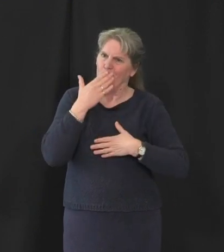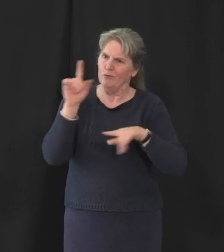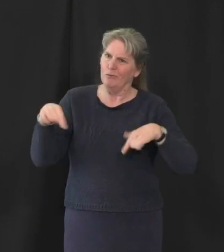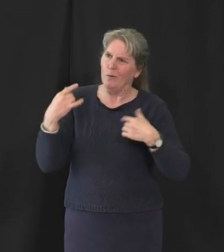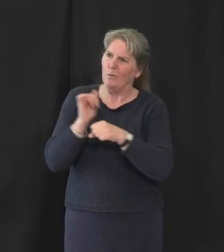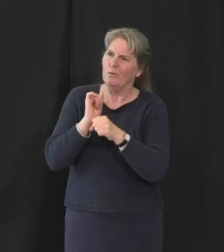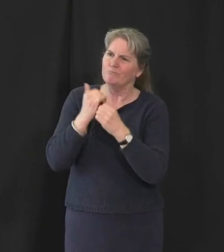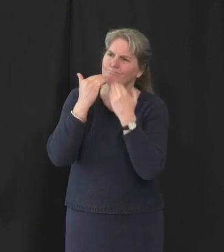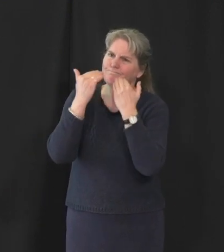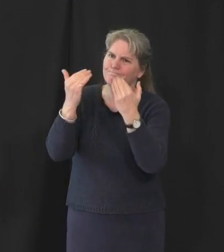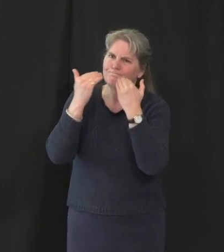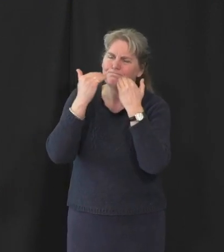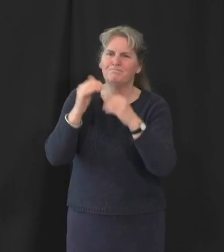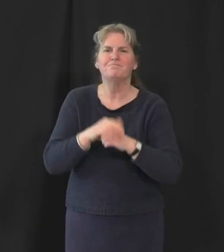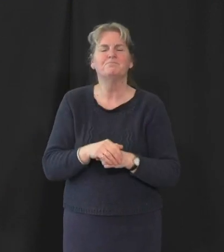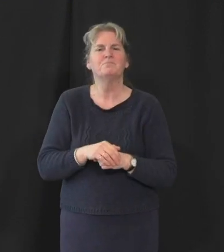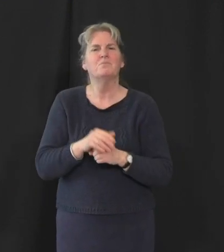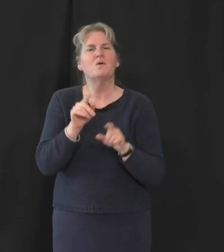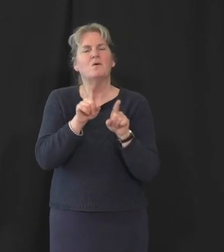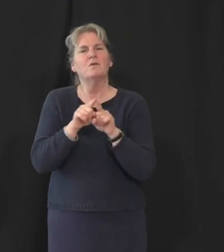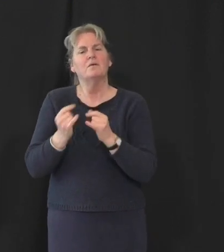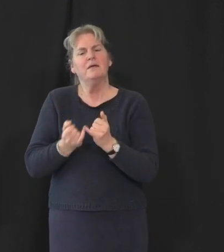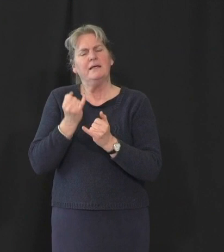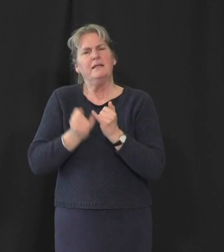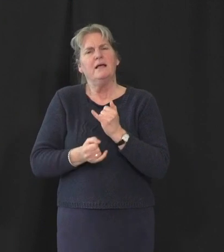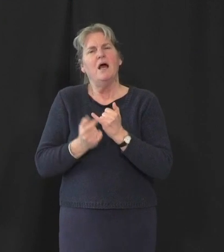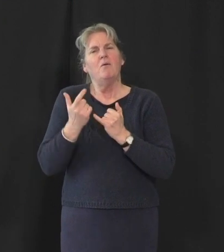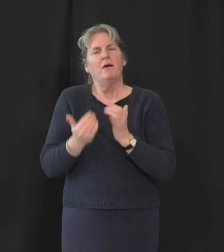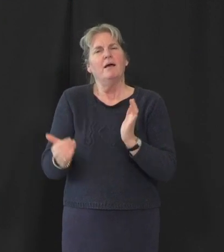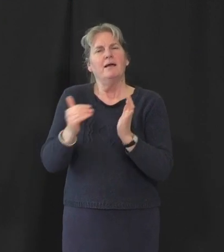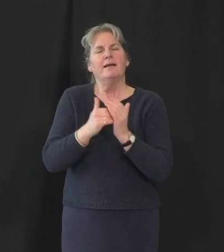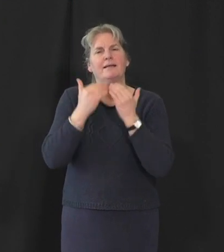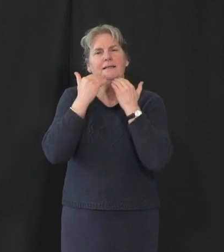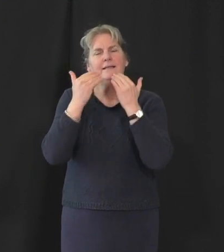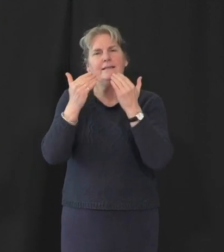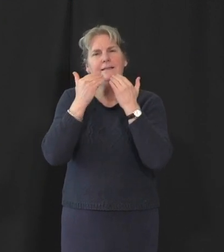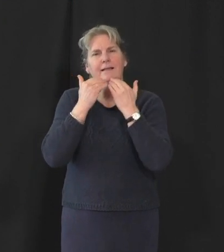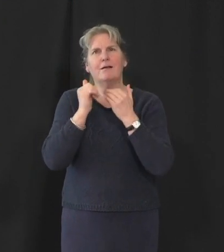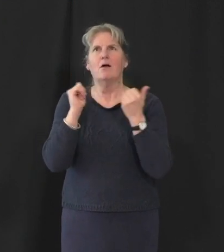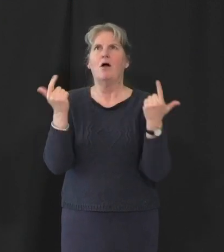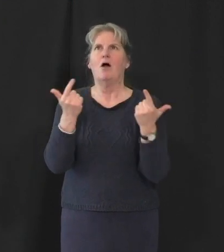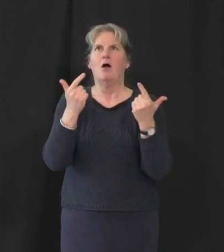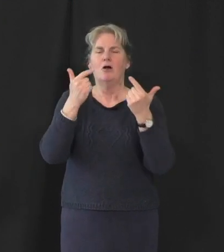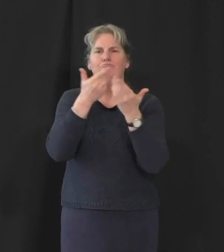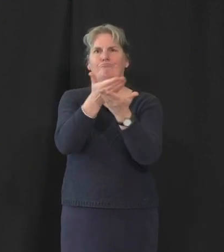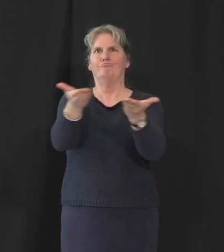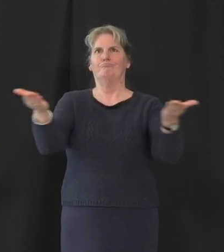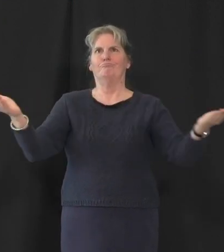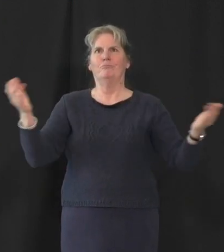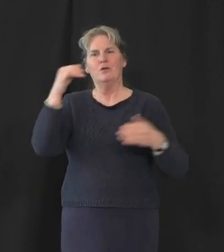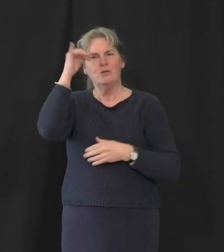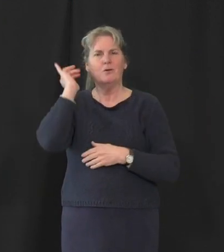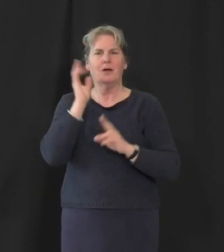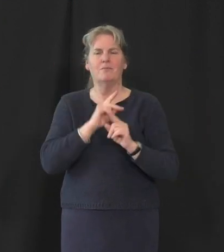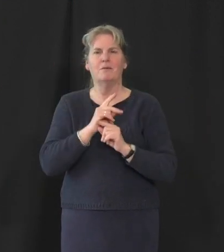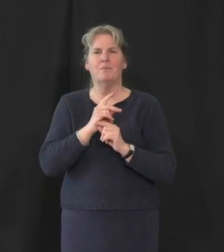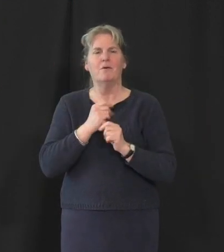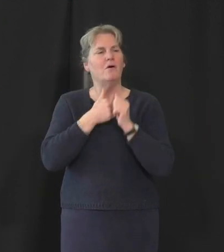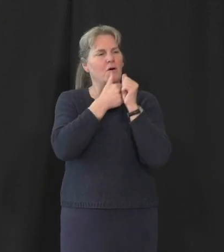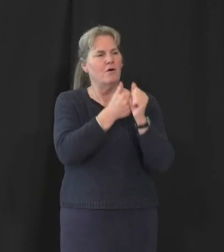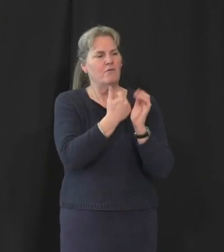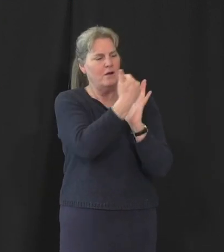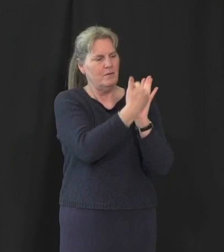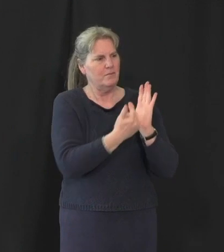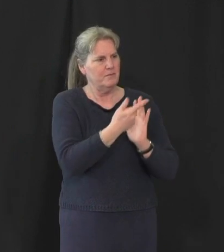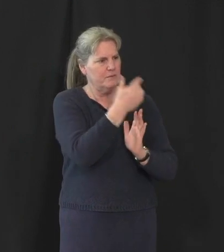Thank you. Finally, I'd like to once again thank all Yukoners for following the recommendations of the Office